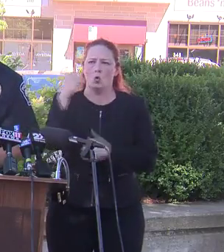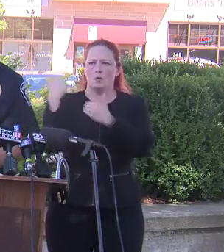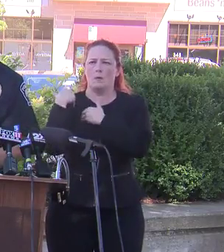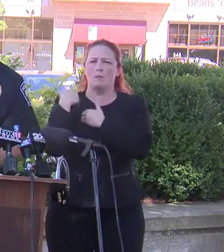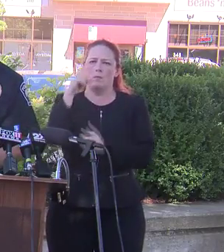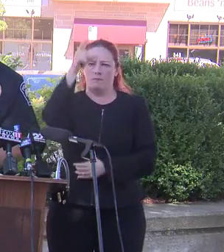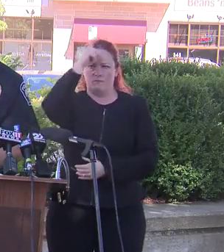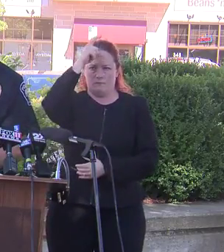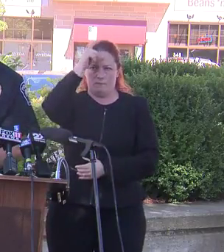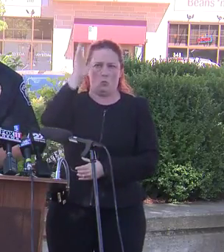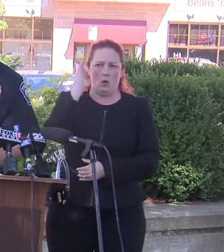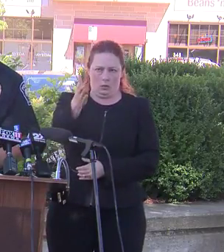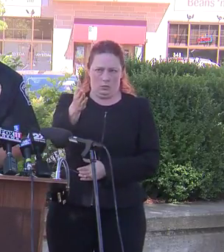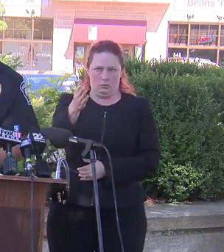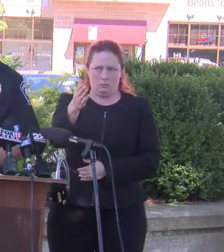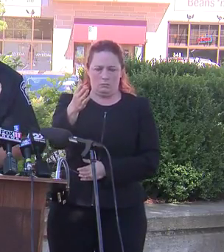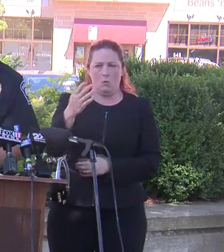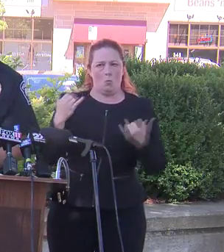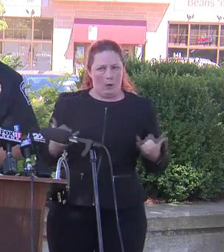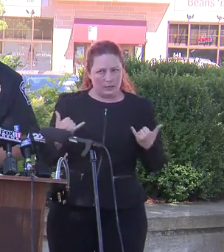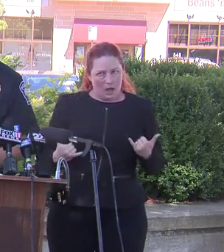from that.